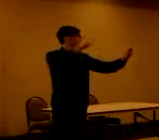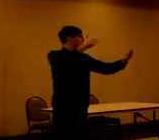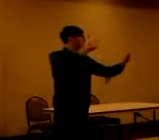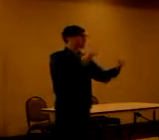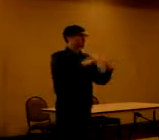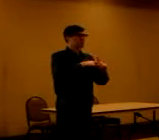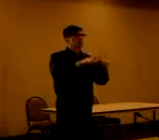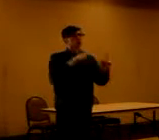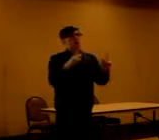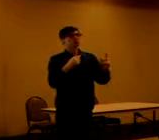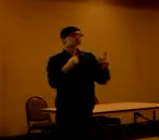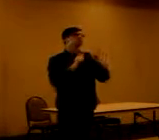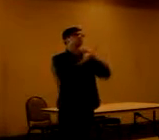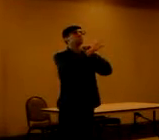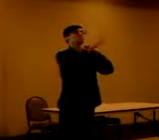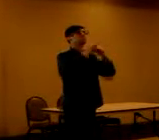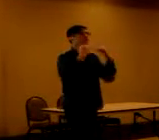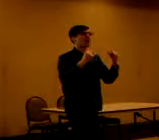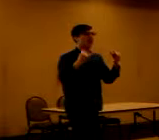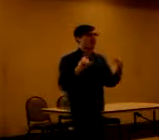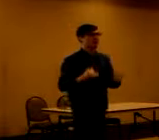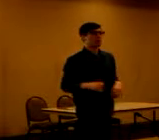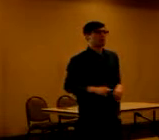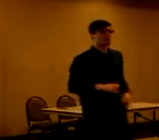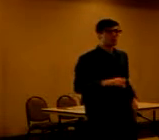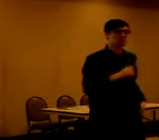more information later on, but I just wanted to put it out there now.